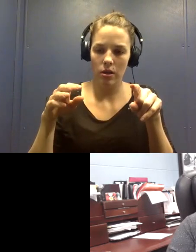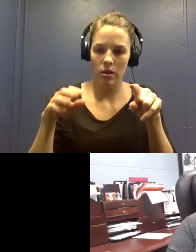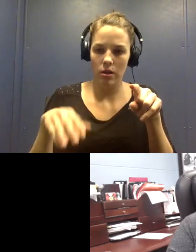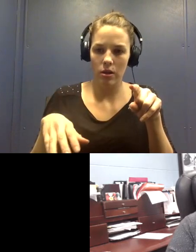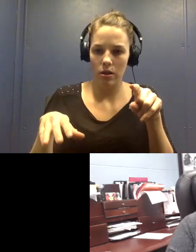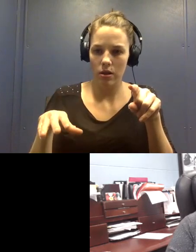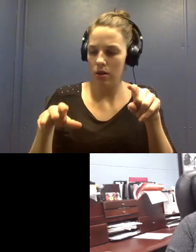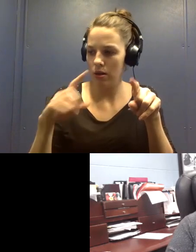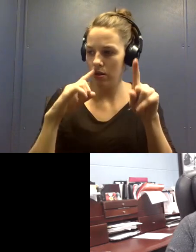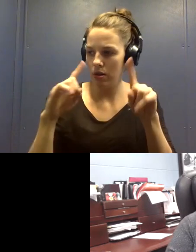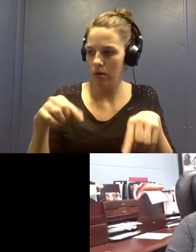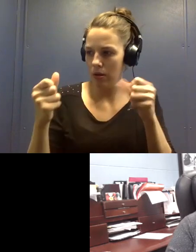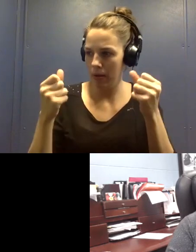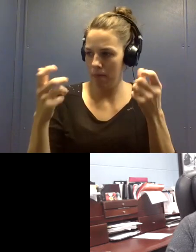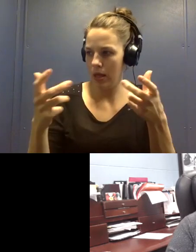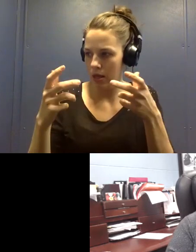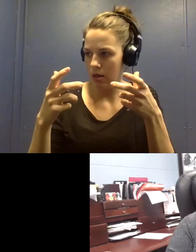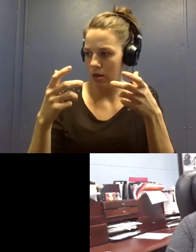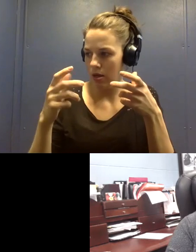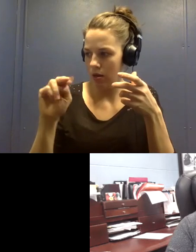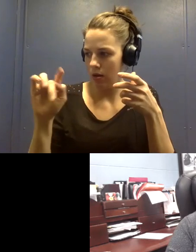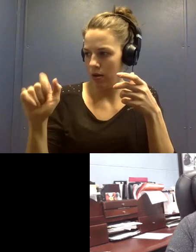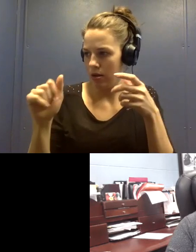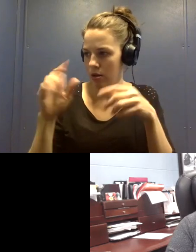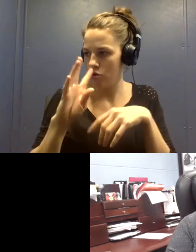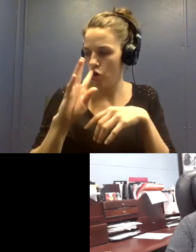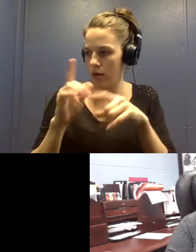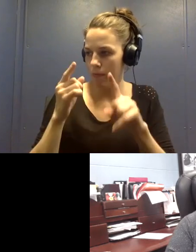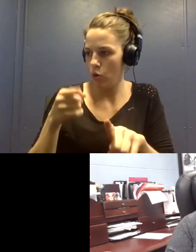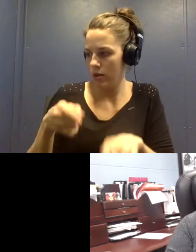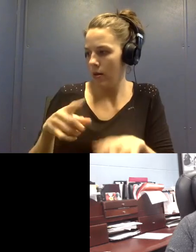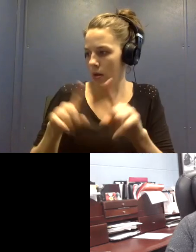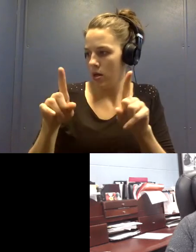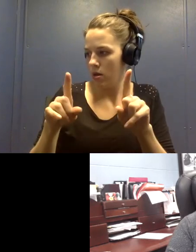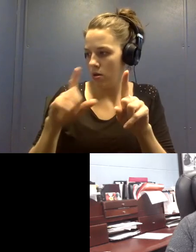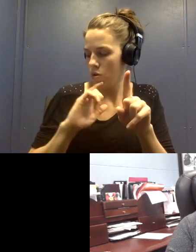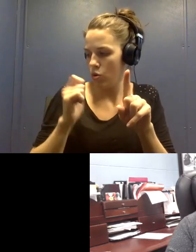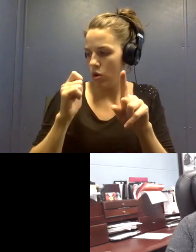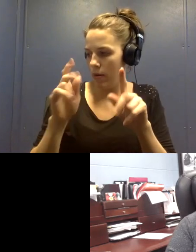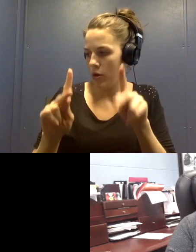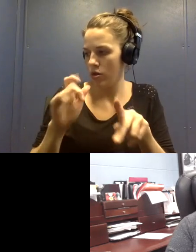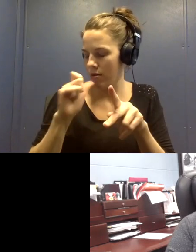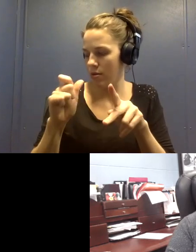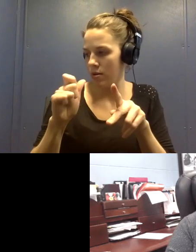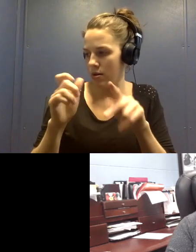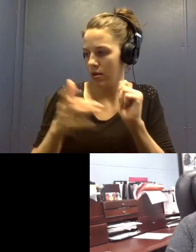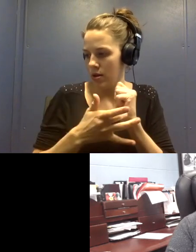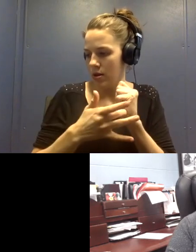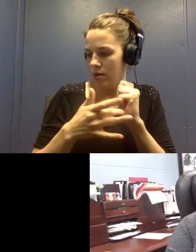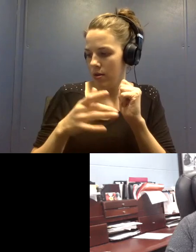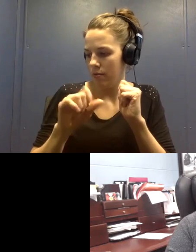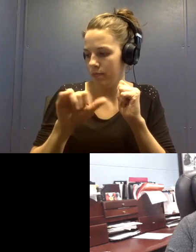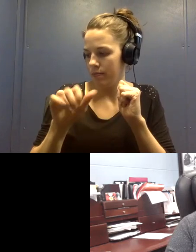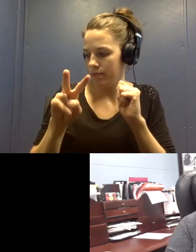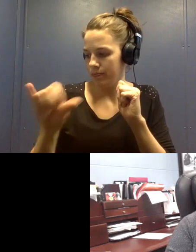We answered many of them during Nita's talking points. But if an older person who is not tech savvy can't get